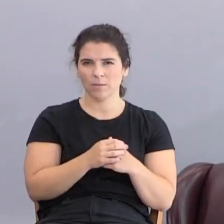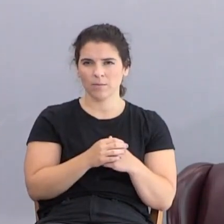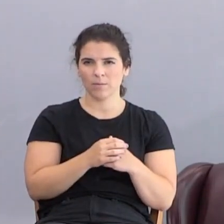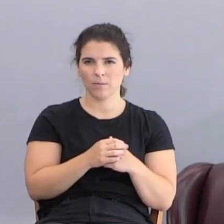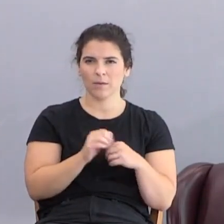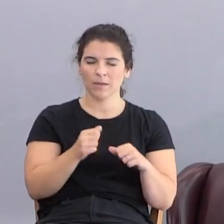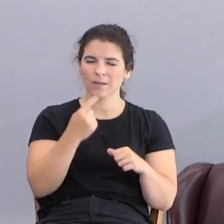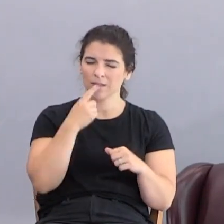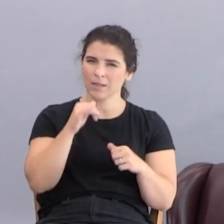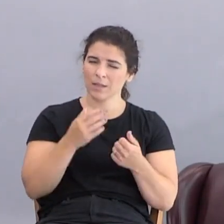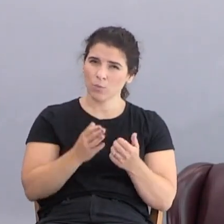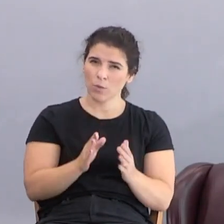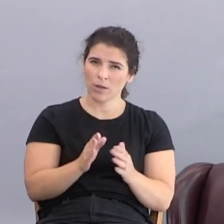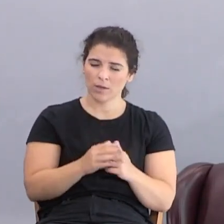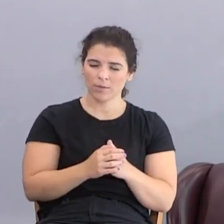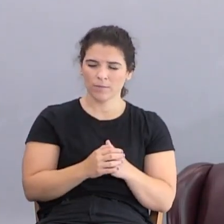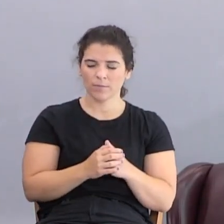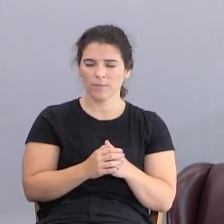Can I say it that way to you?